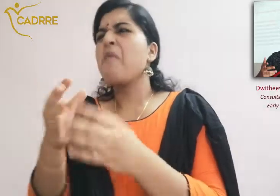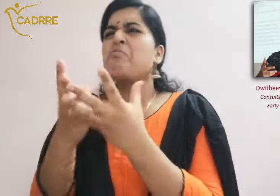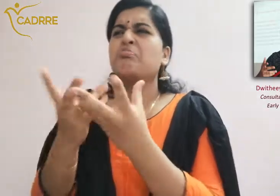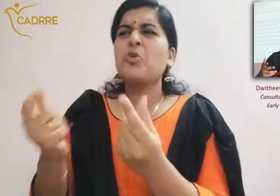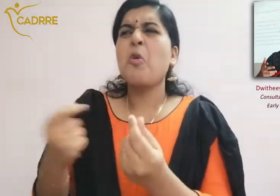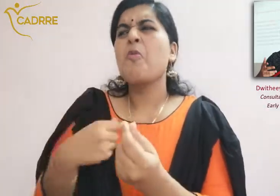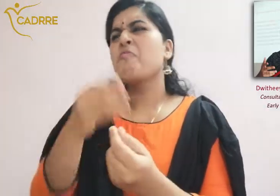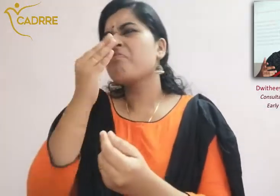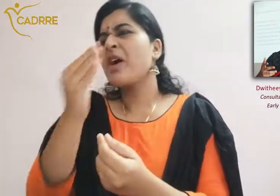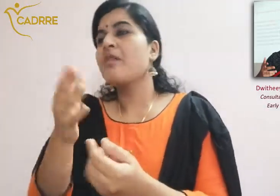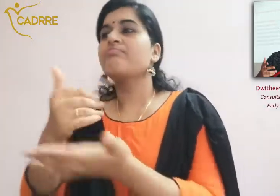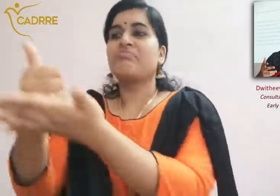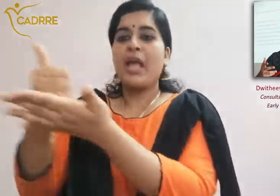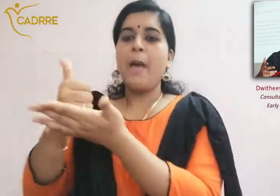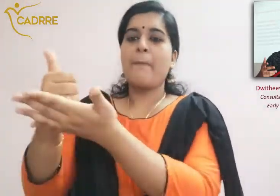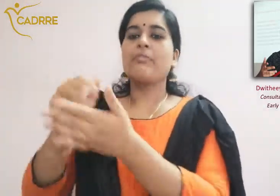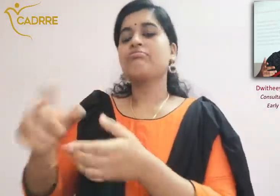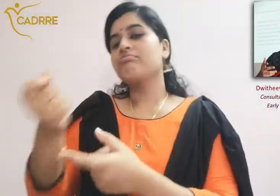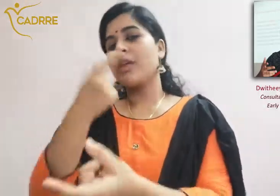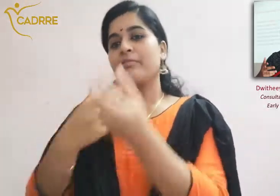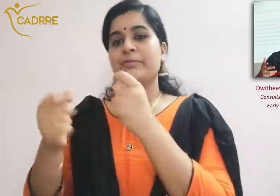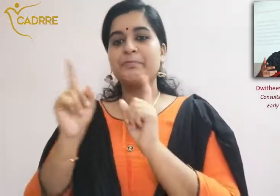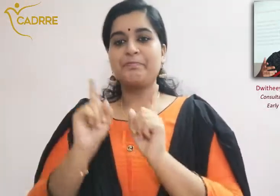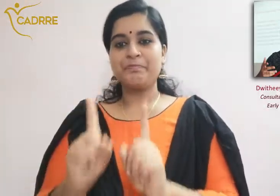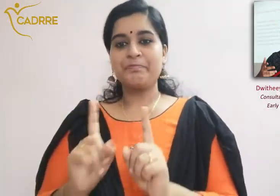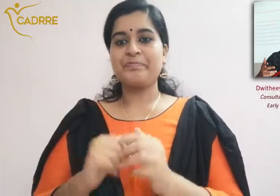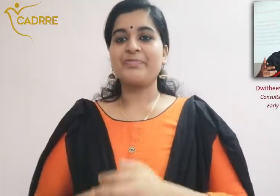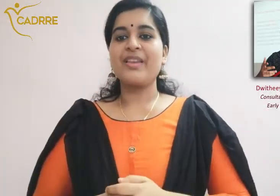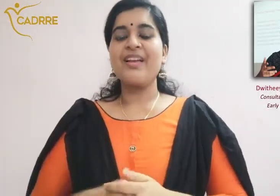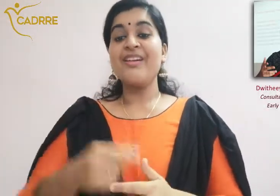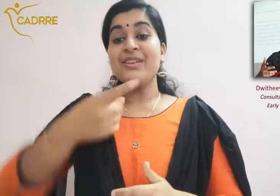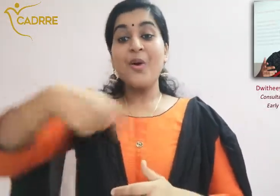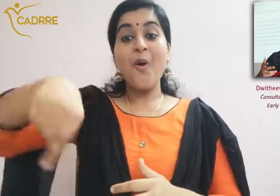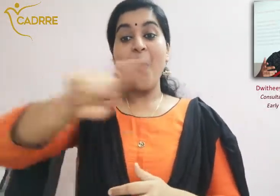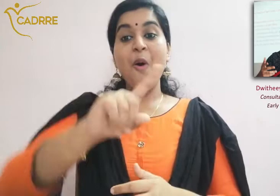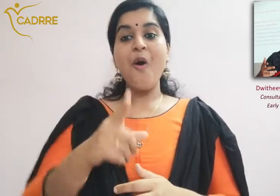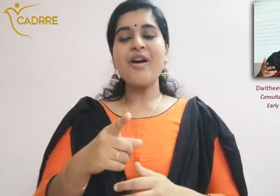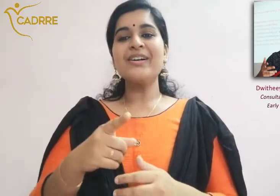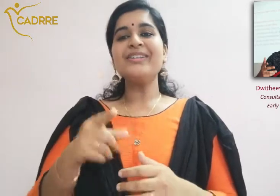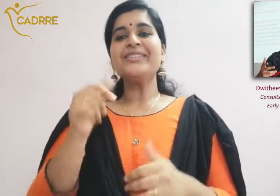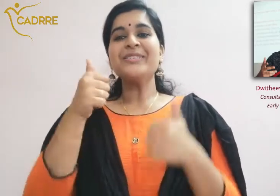possible. On that note, let me wish you